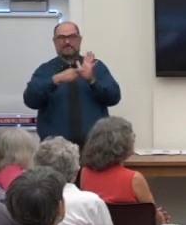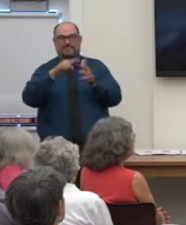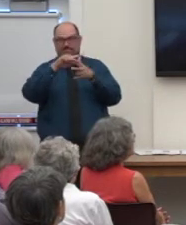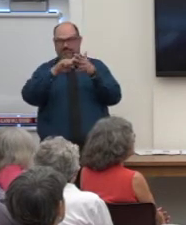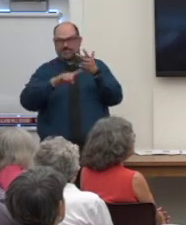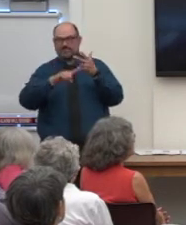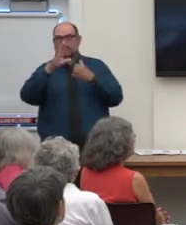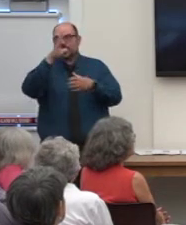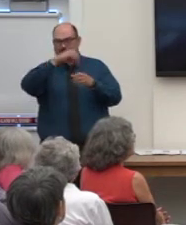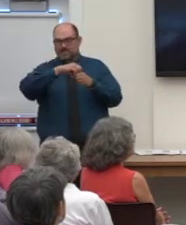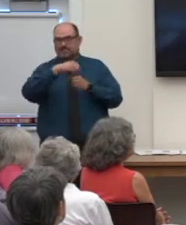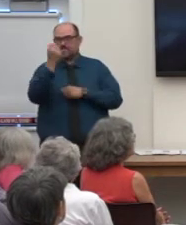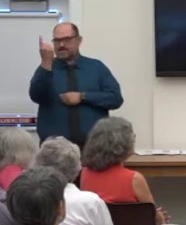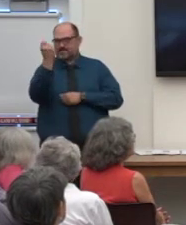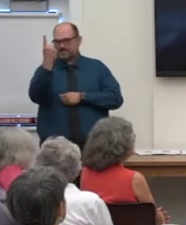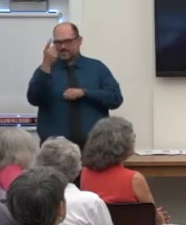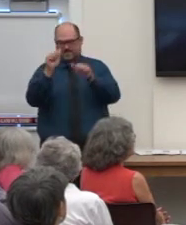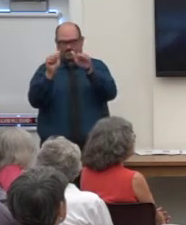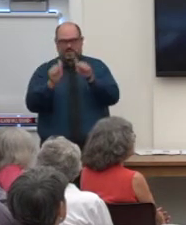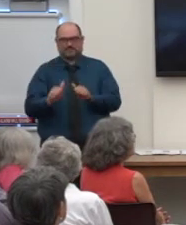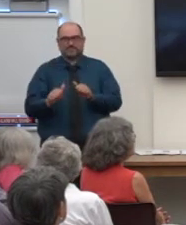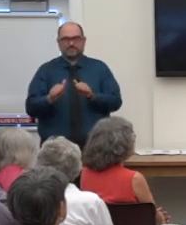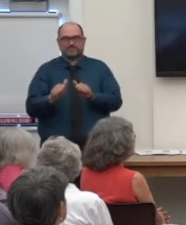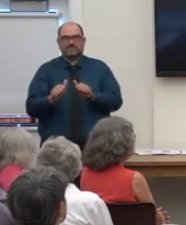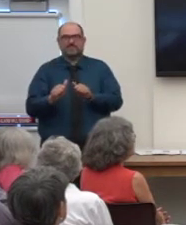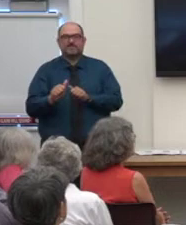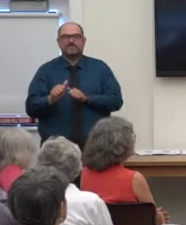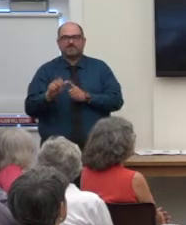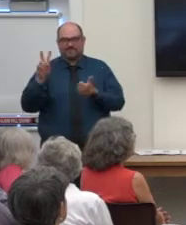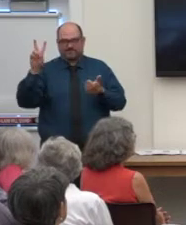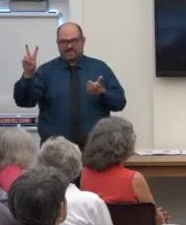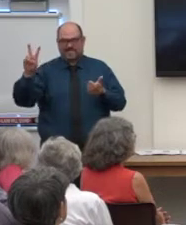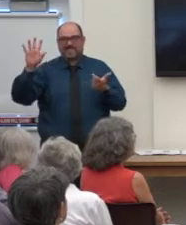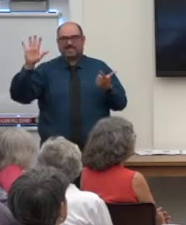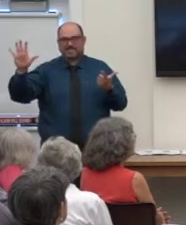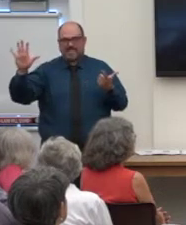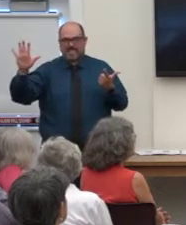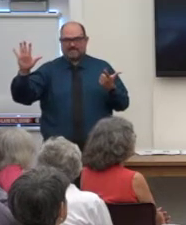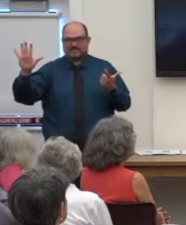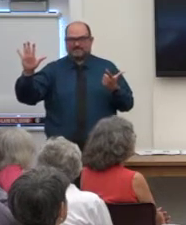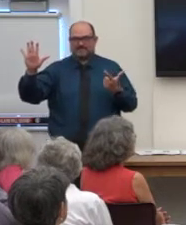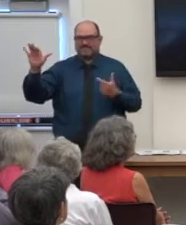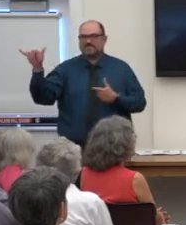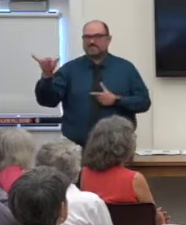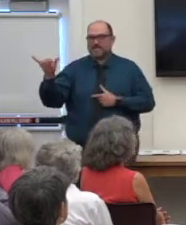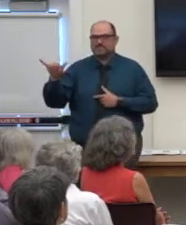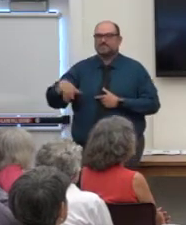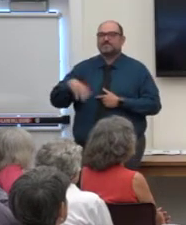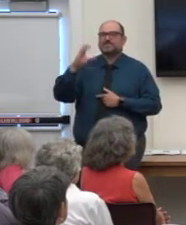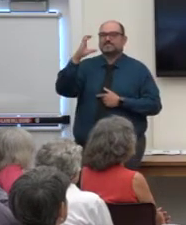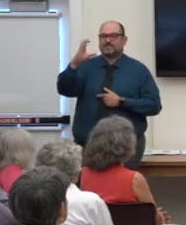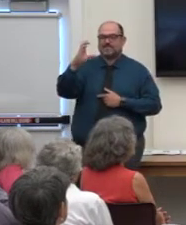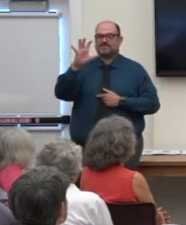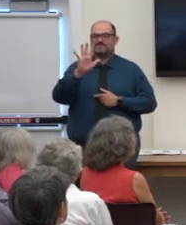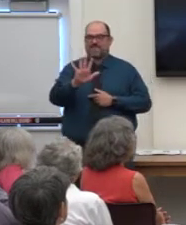and Phi counted as the same handshake. C and Phi counted as the same handshake.